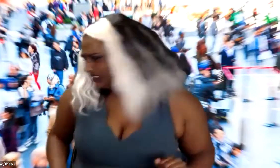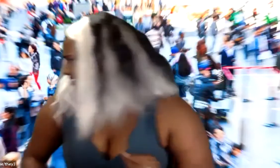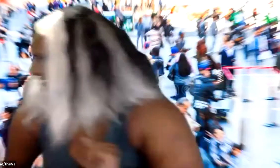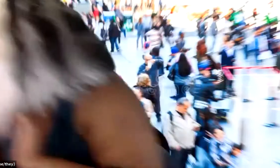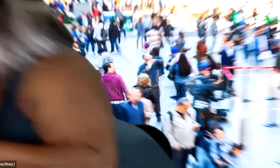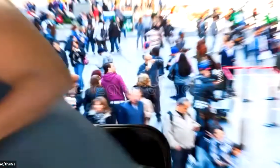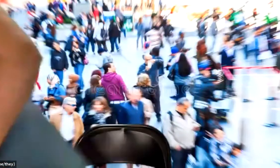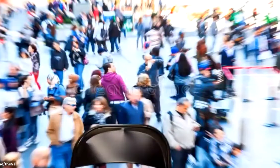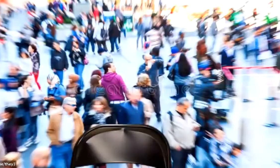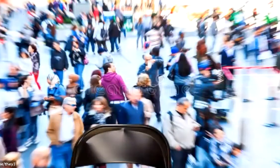Ugh.